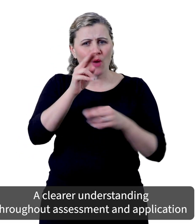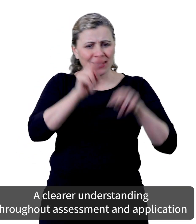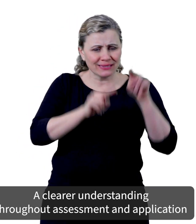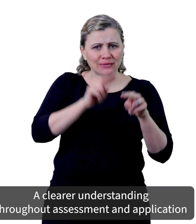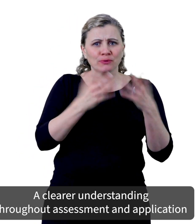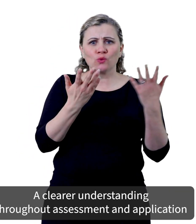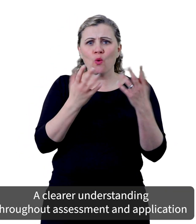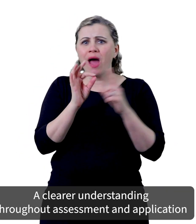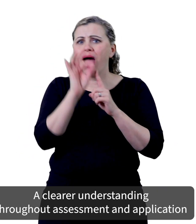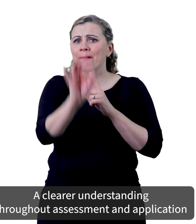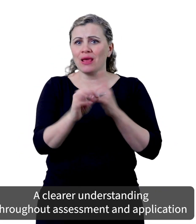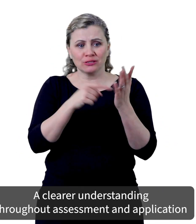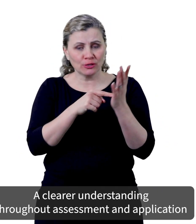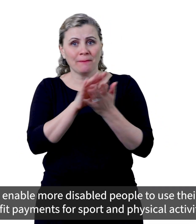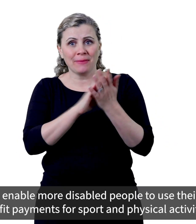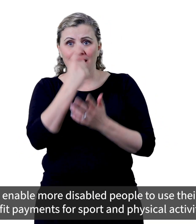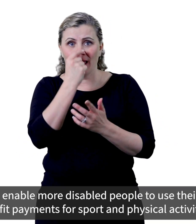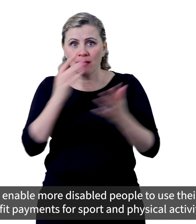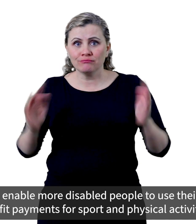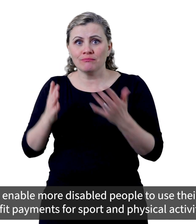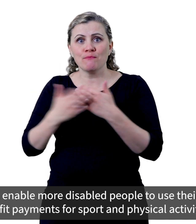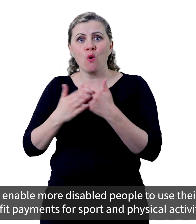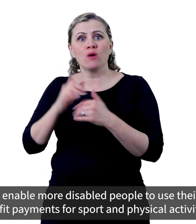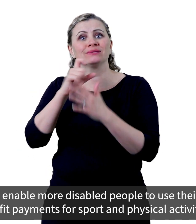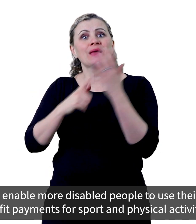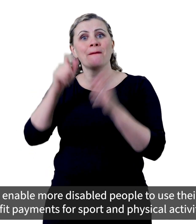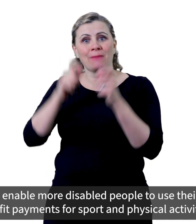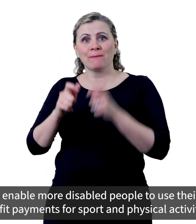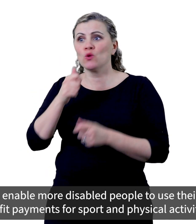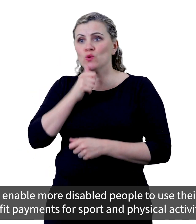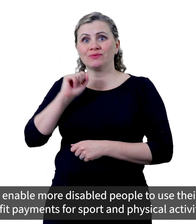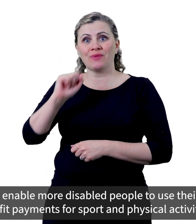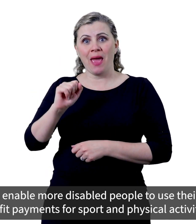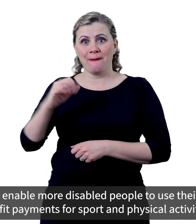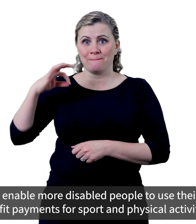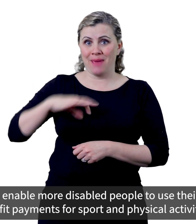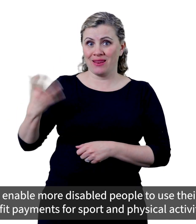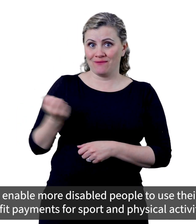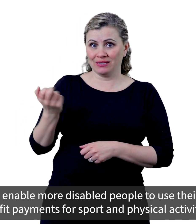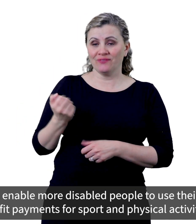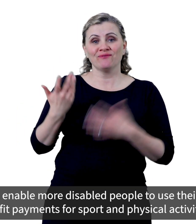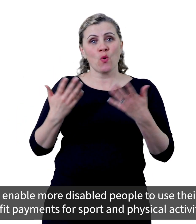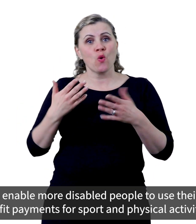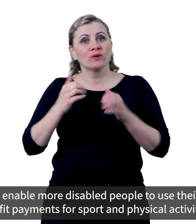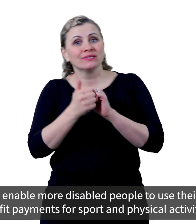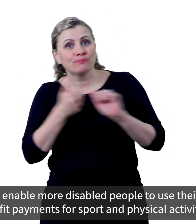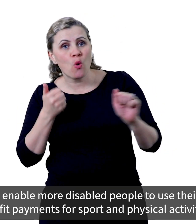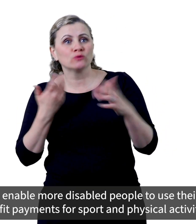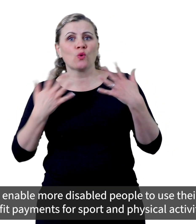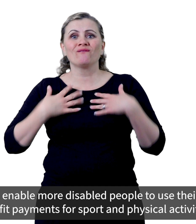and application can enable more disabled people to use their benefit payments for sport and physical